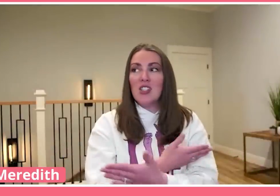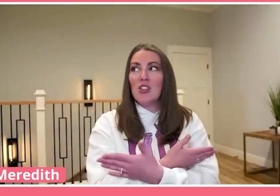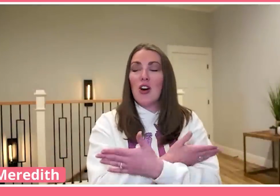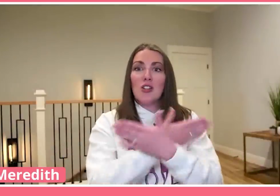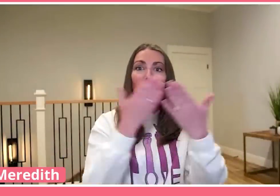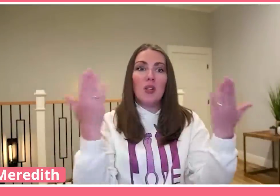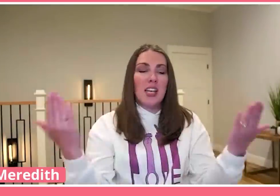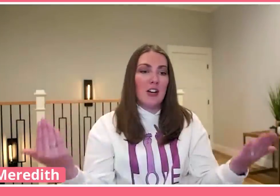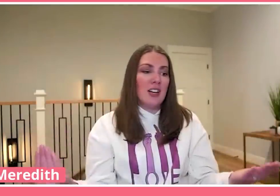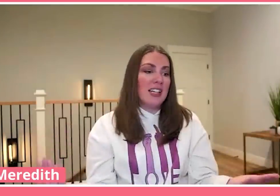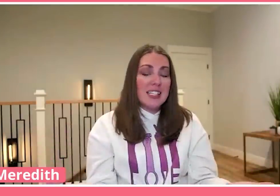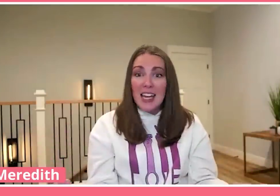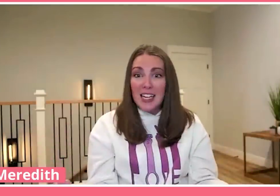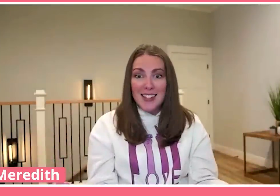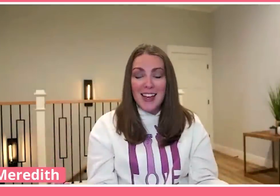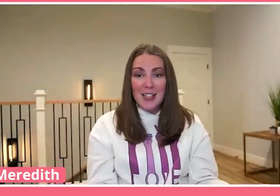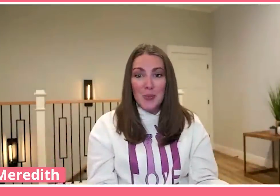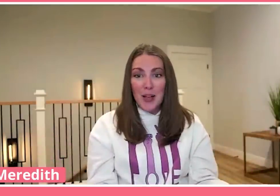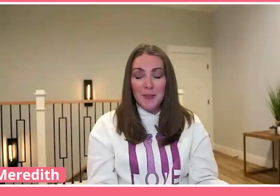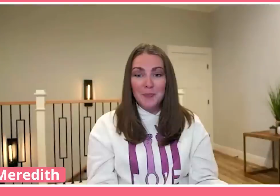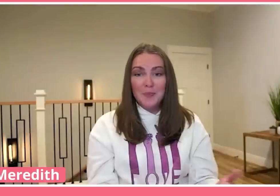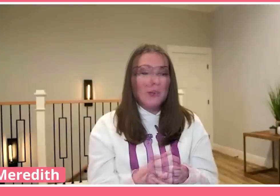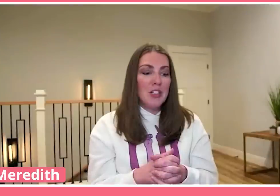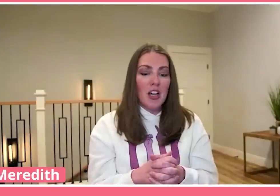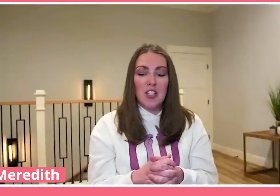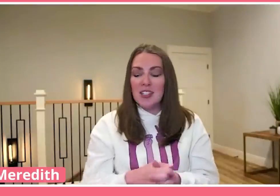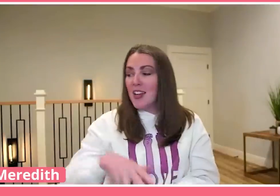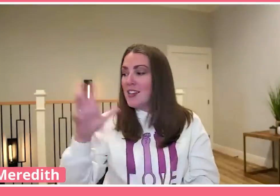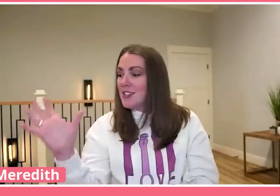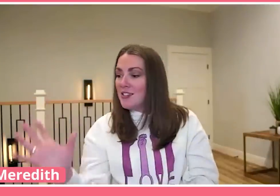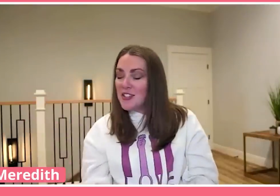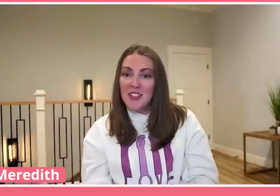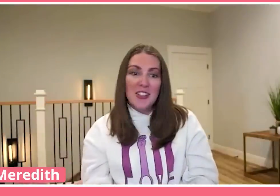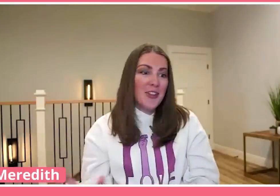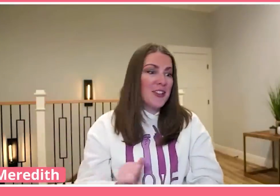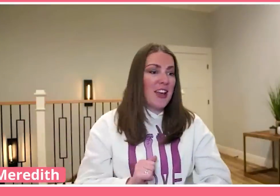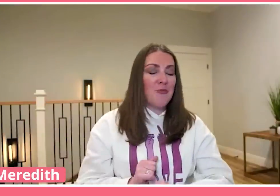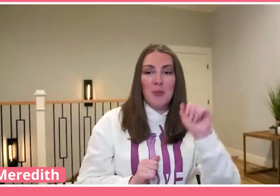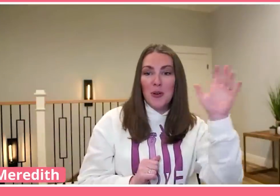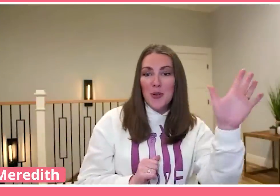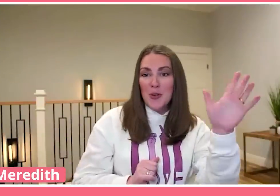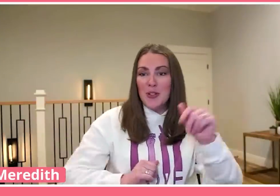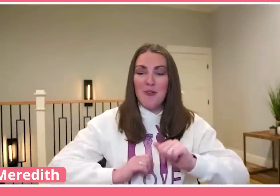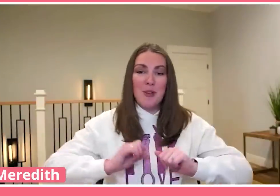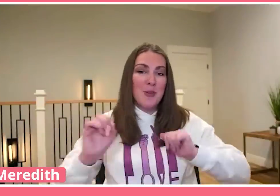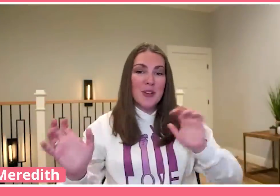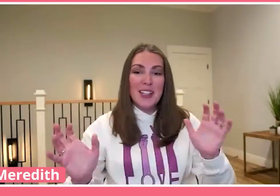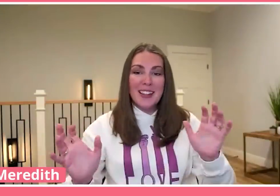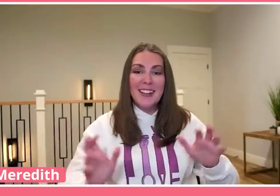just across the whole entire United States as well. Not just Southern deaf people or Northern deaf people or anything like